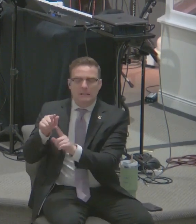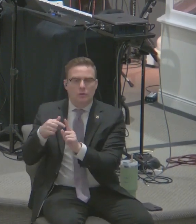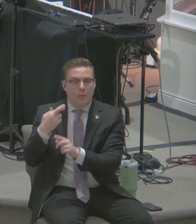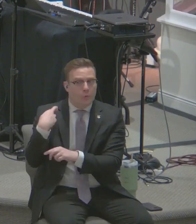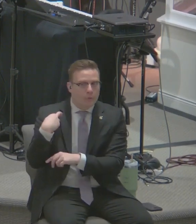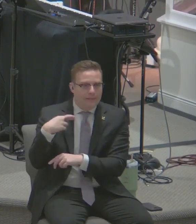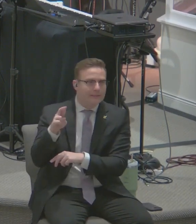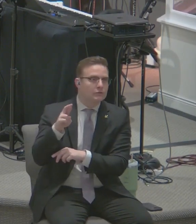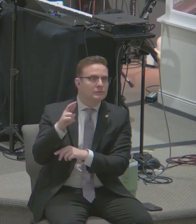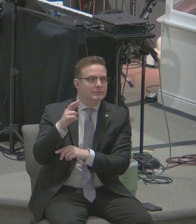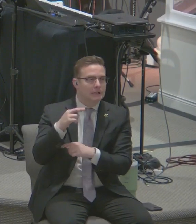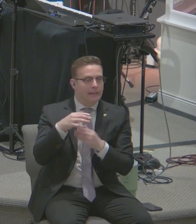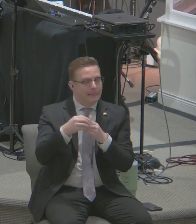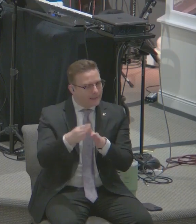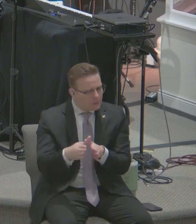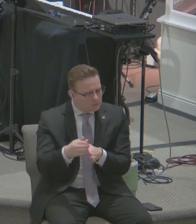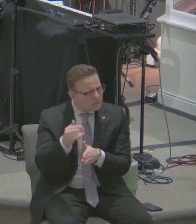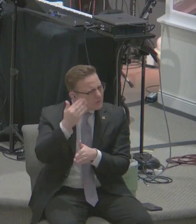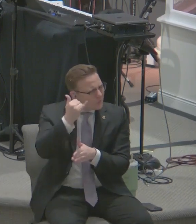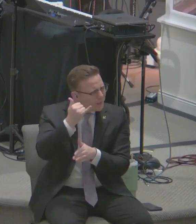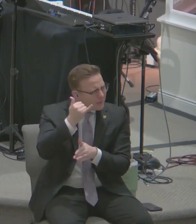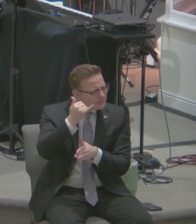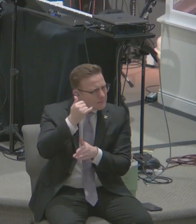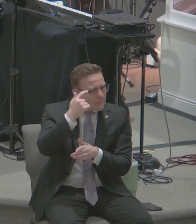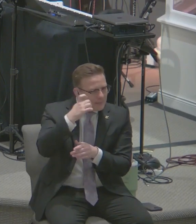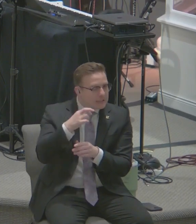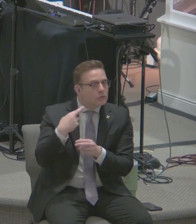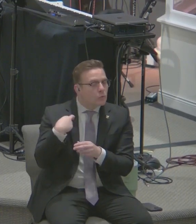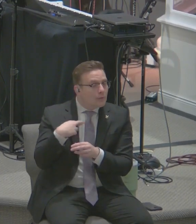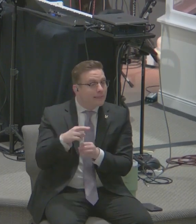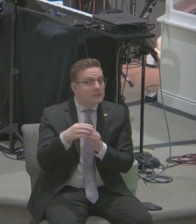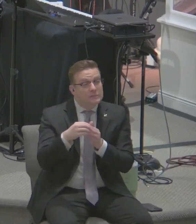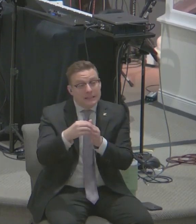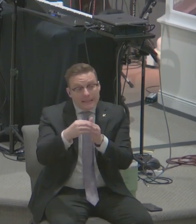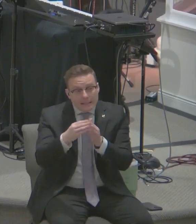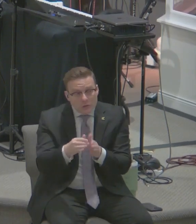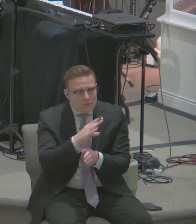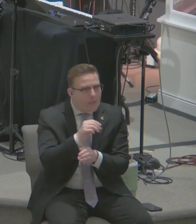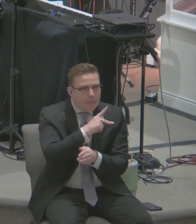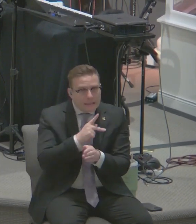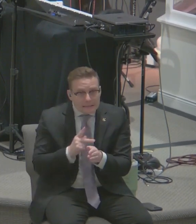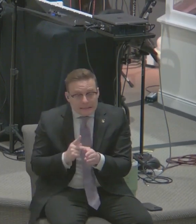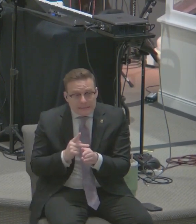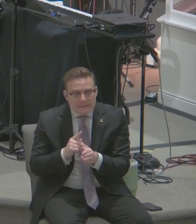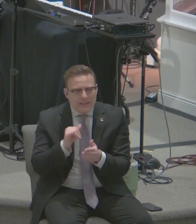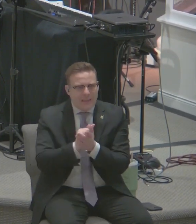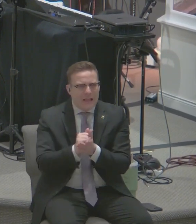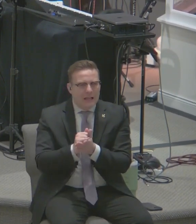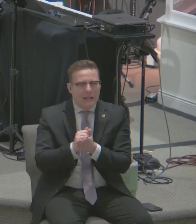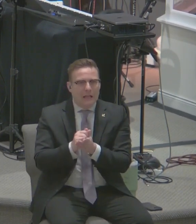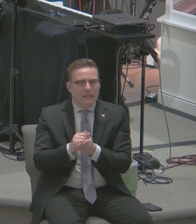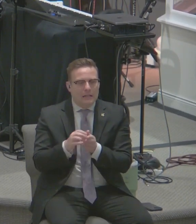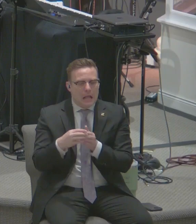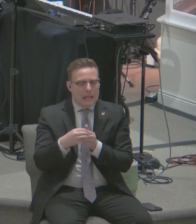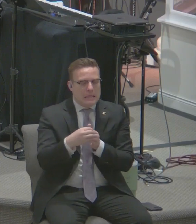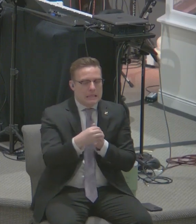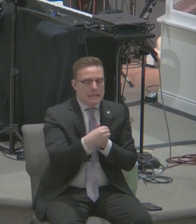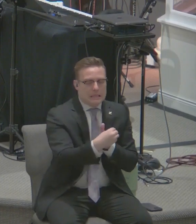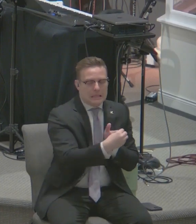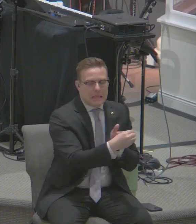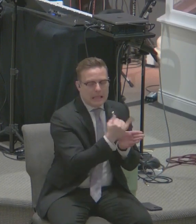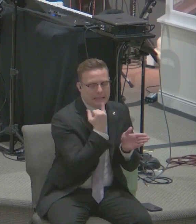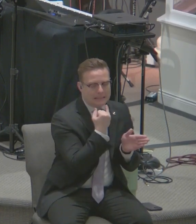leaders. Because it was the religious leaders and the kings who misled the